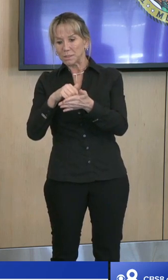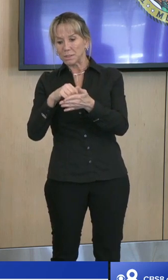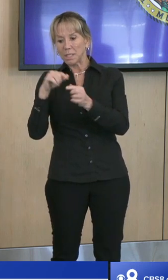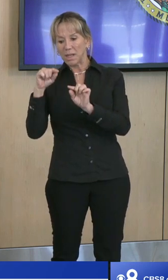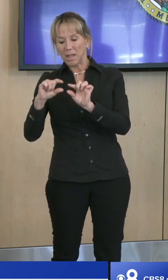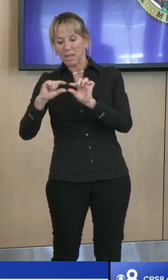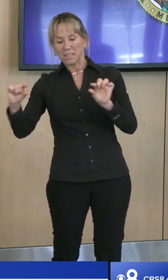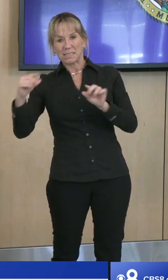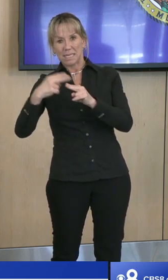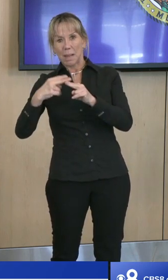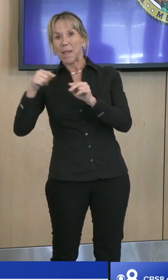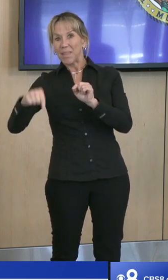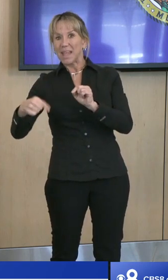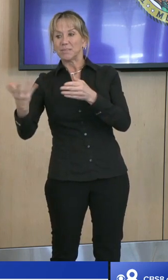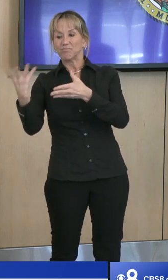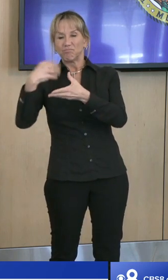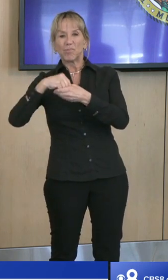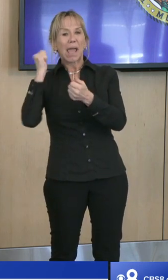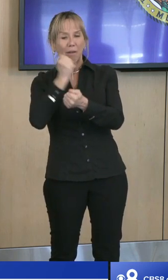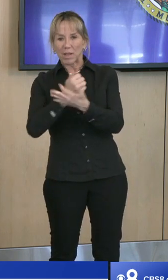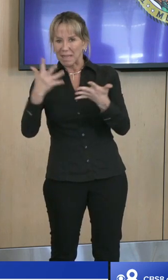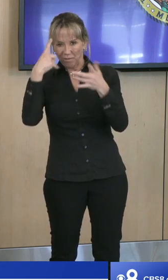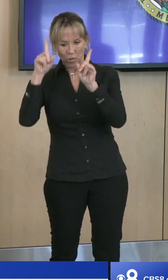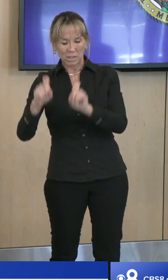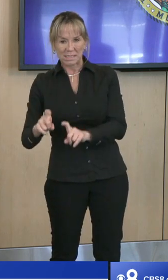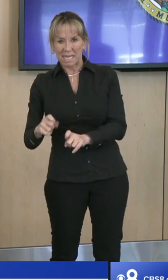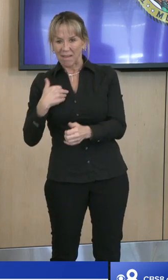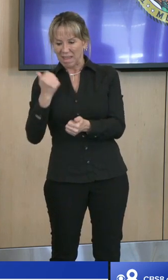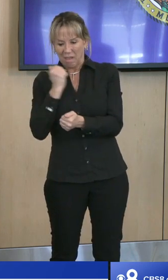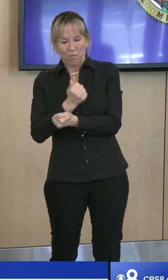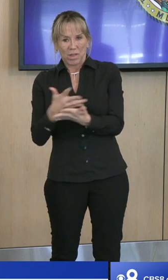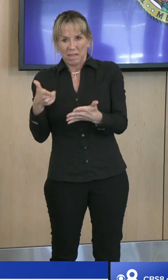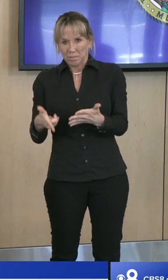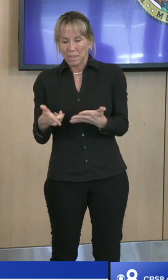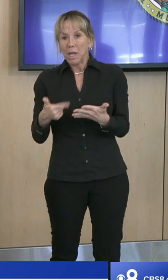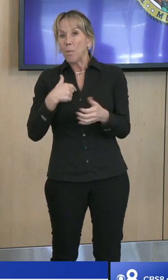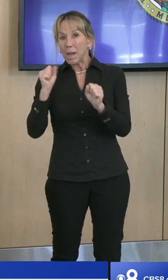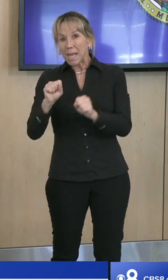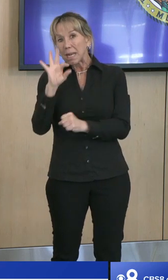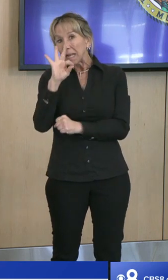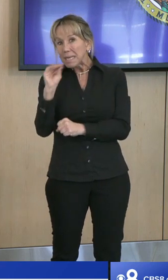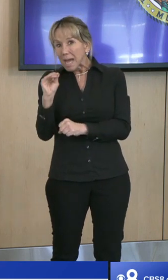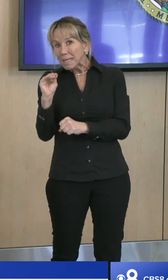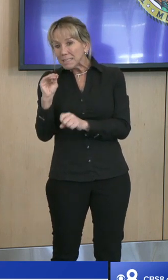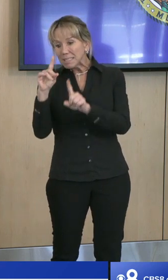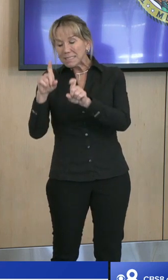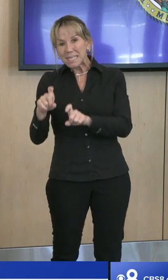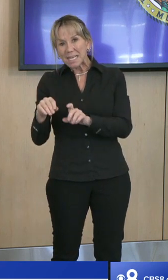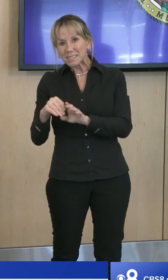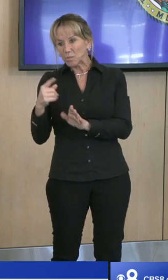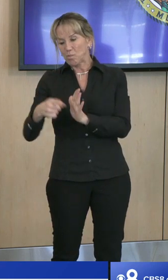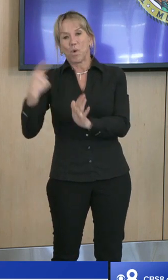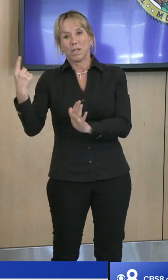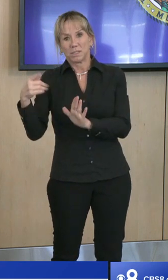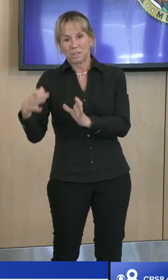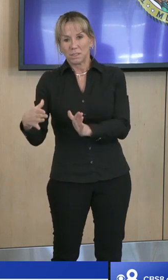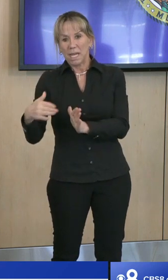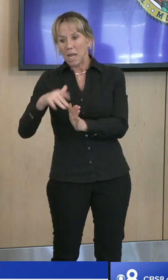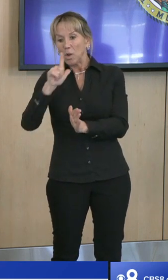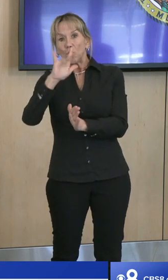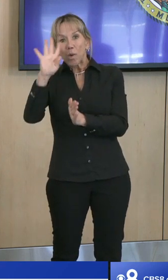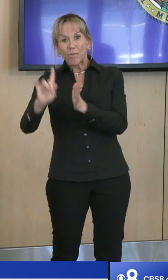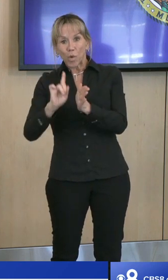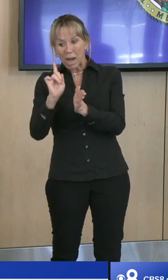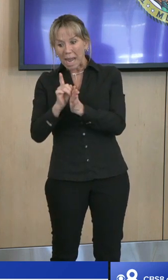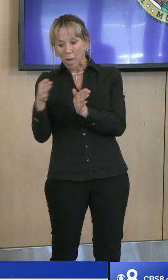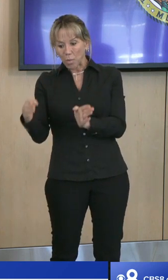elements needed to run the test. We can run a total of 90 tests in a given run, and in a 24-hour